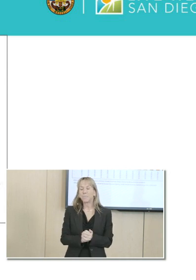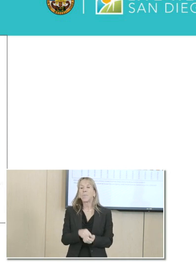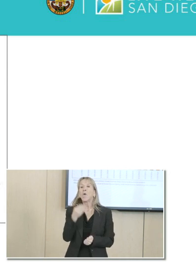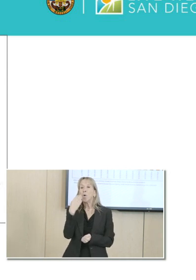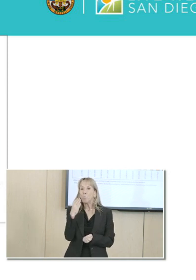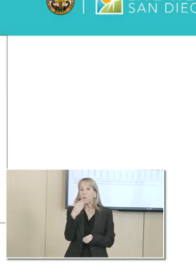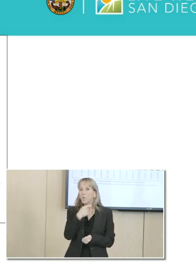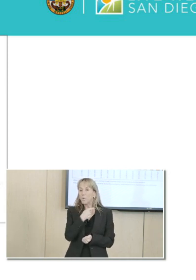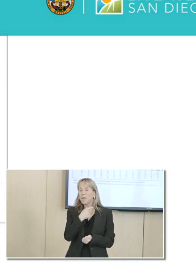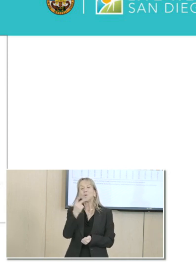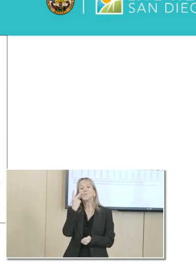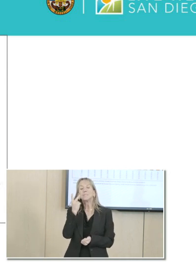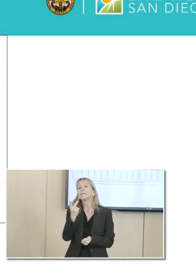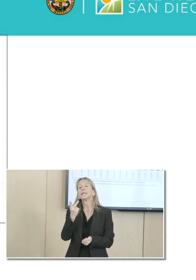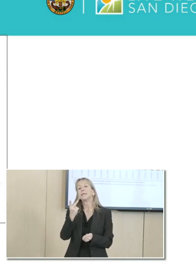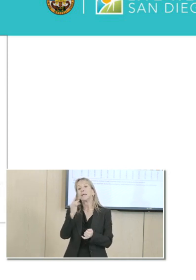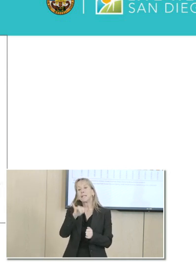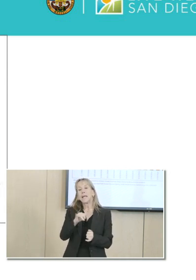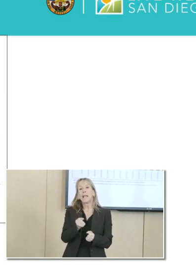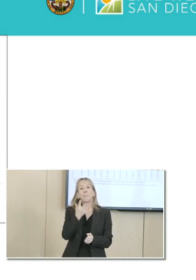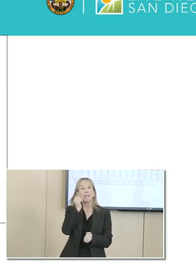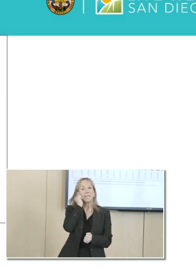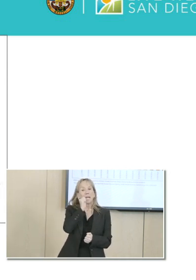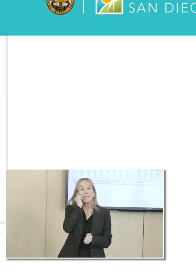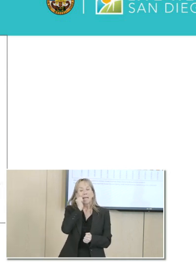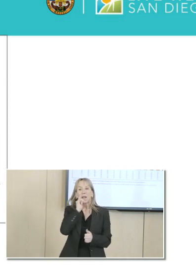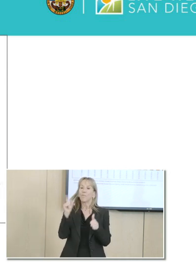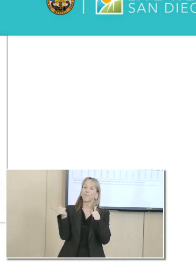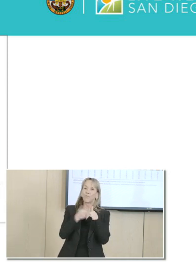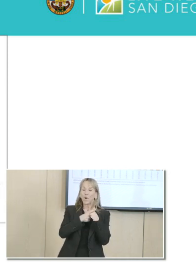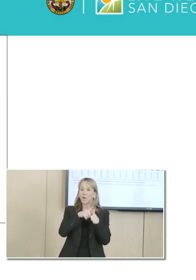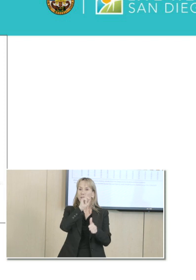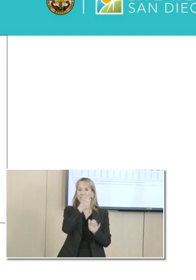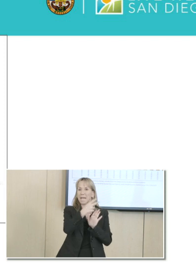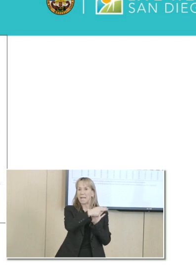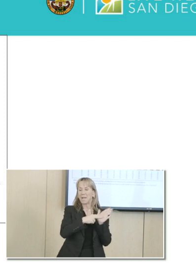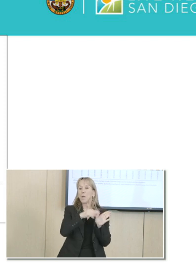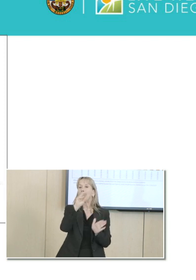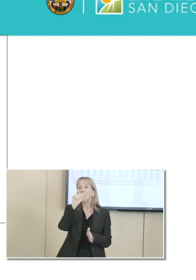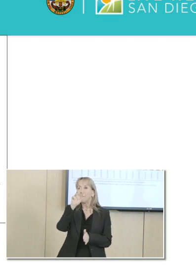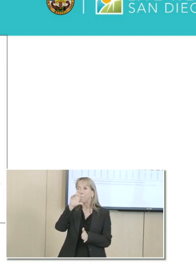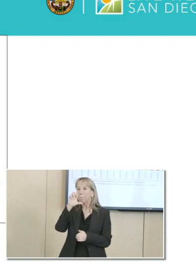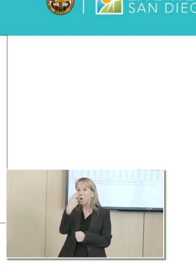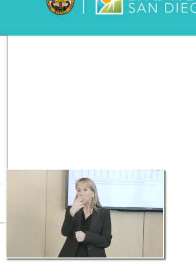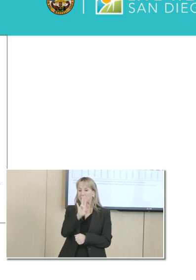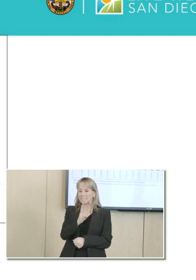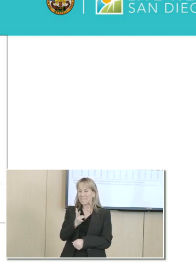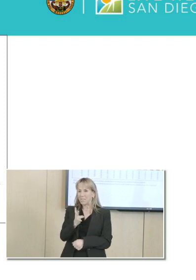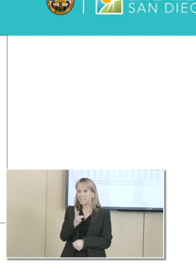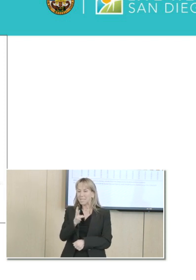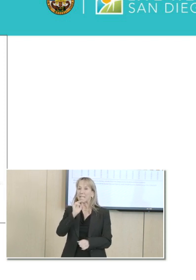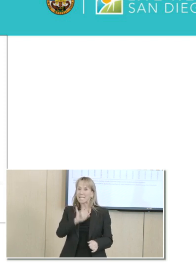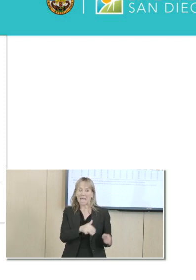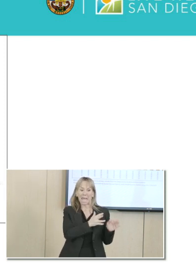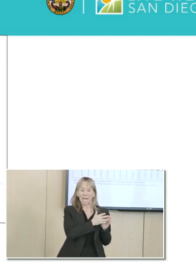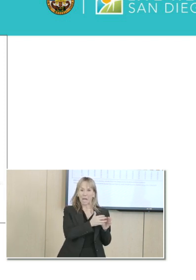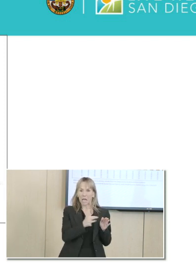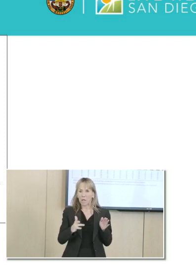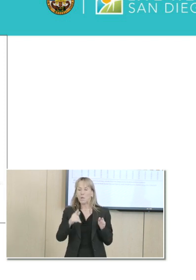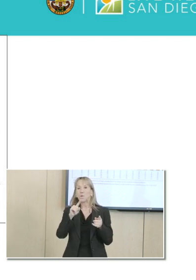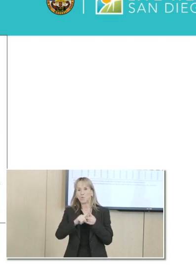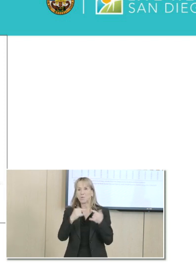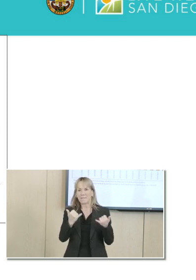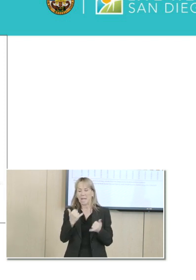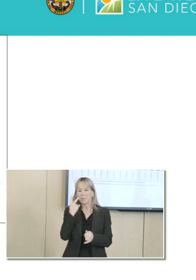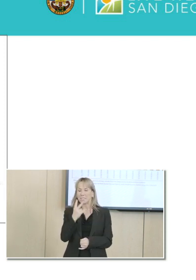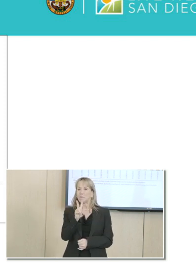slide, is the total cases on a day-by-day, starting with our first diagnosed case on March 7th to the current total on our website